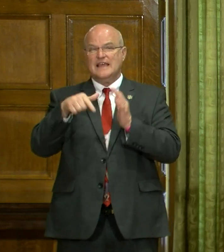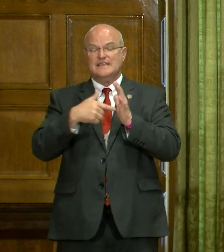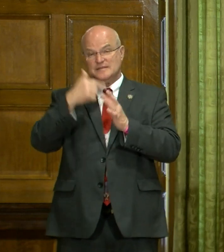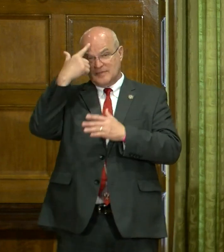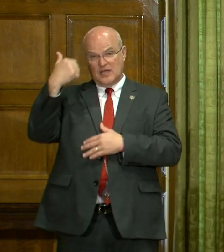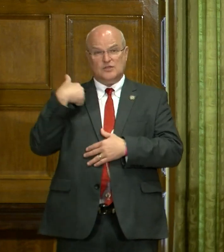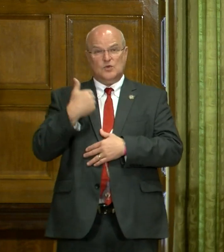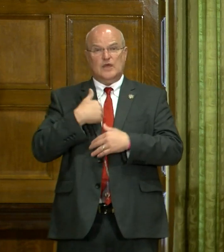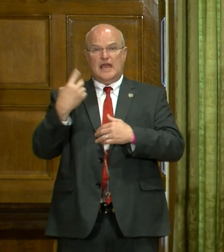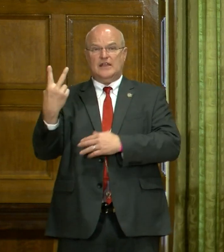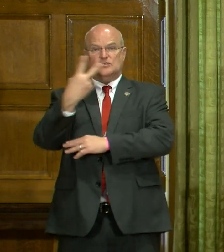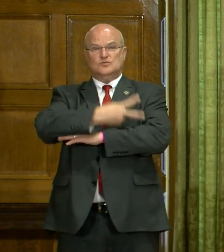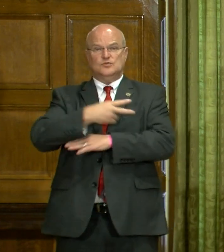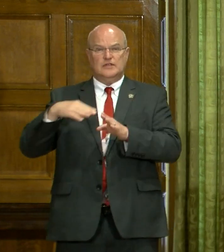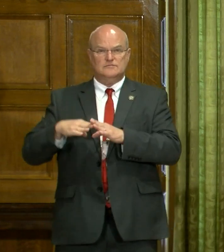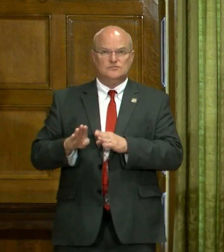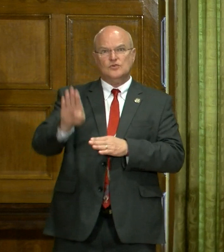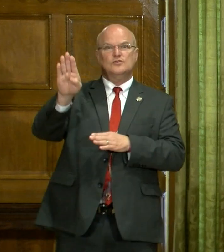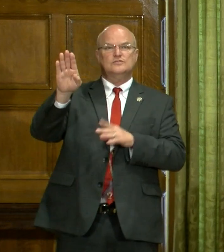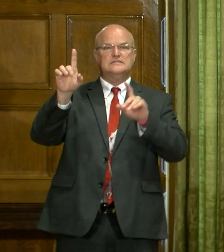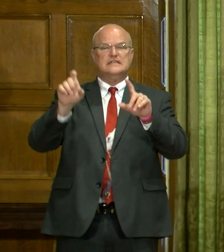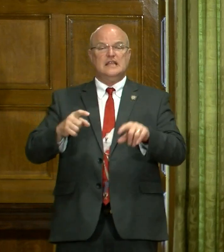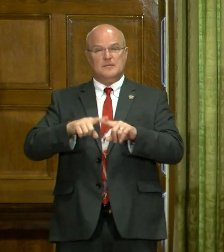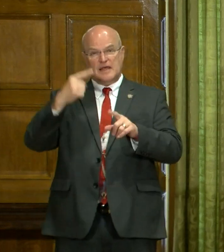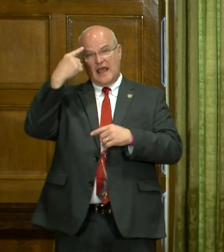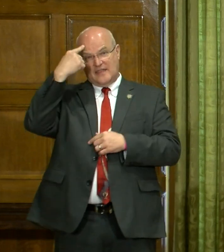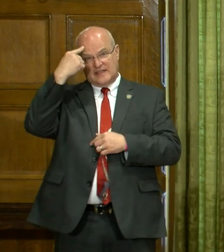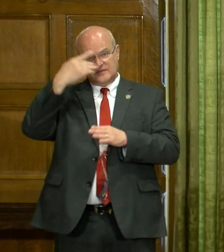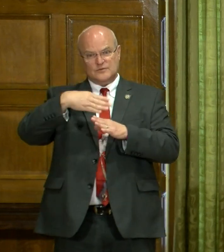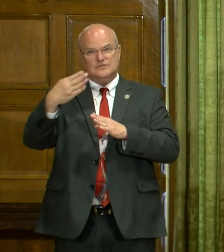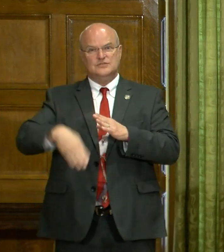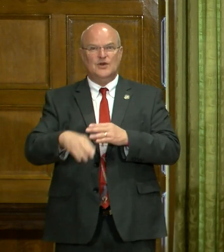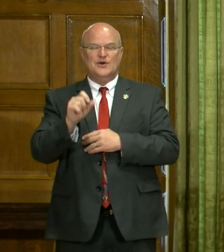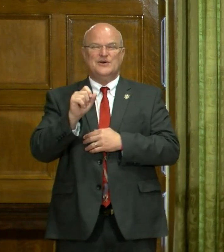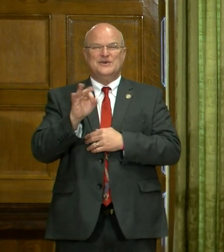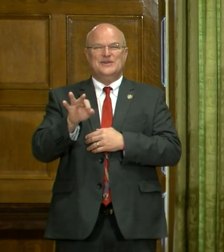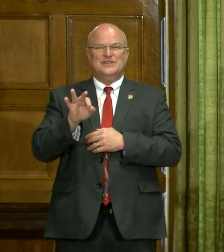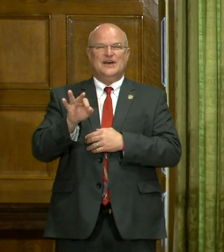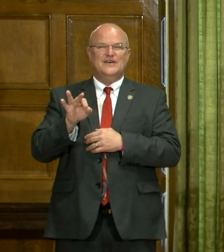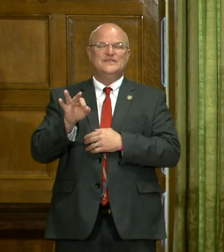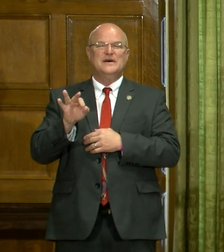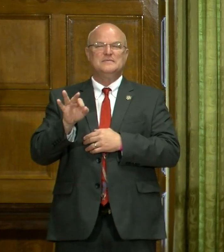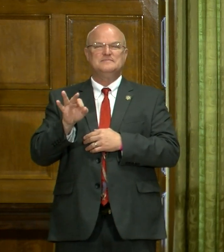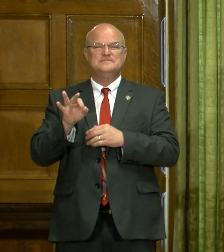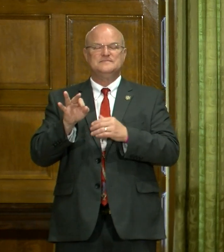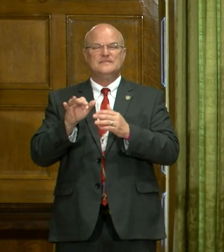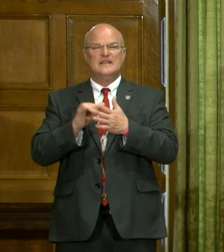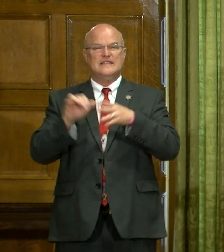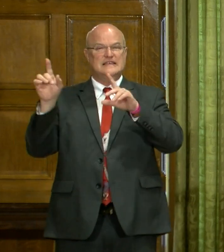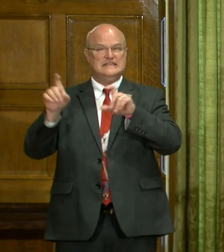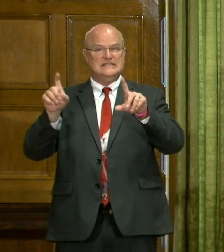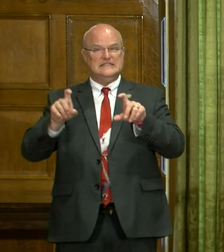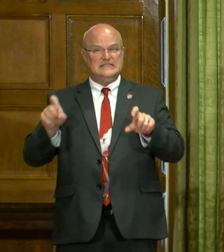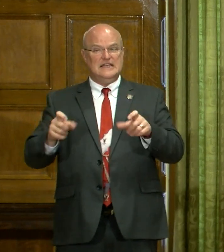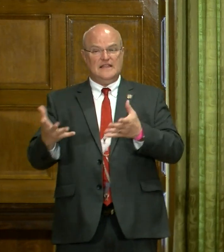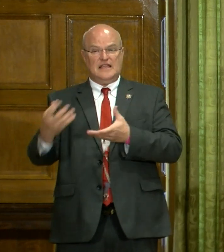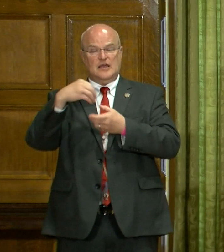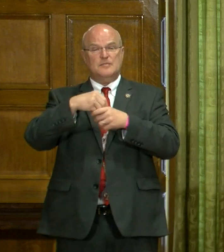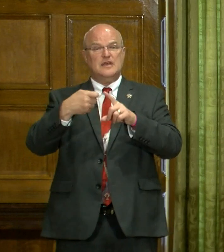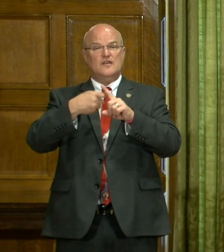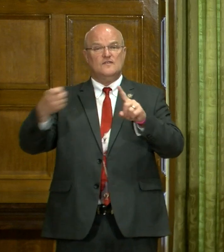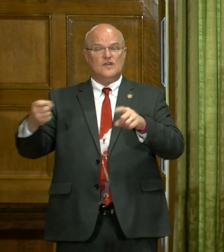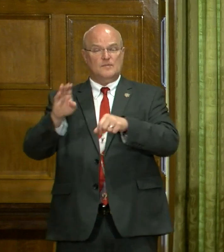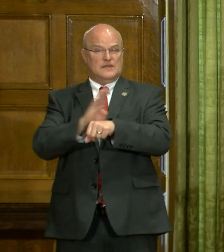is because we had our 2-day surge, but I think it was just a result of the tests that are coming in